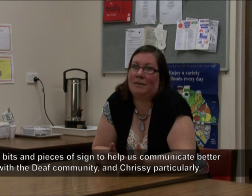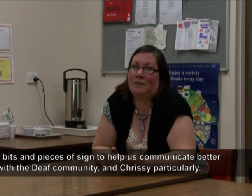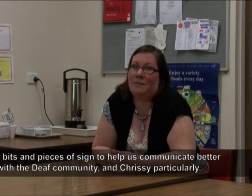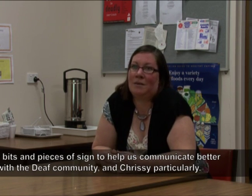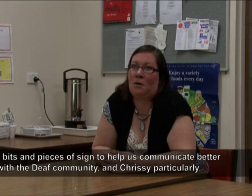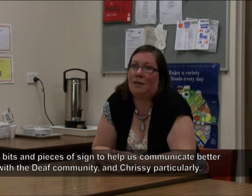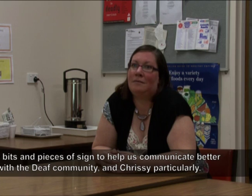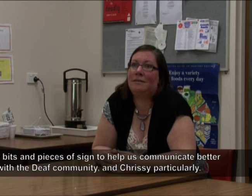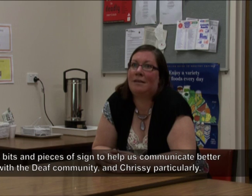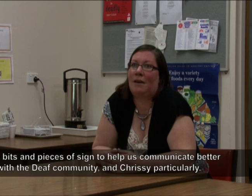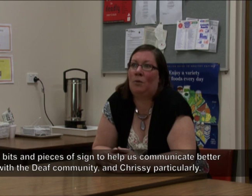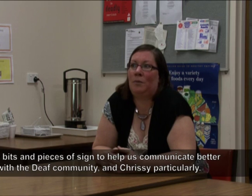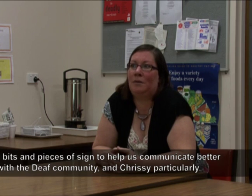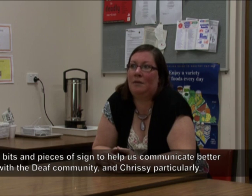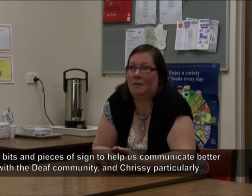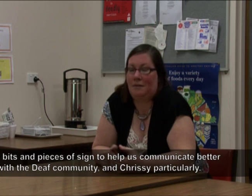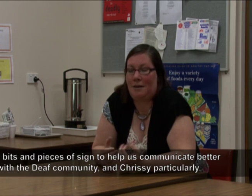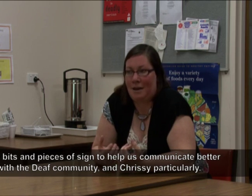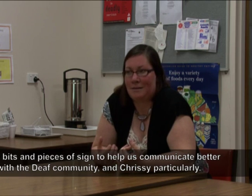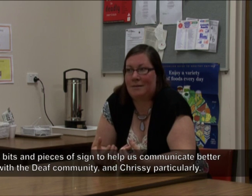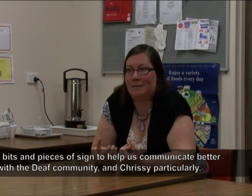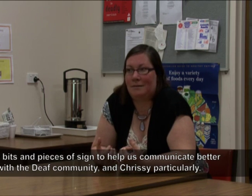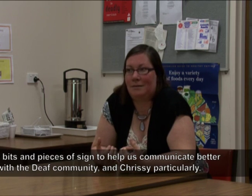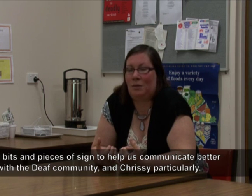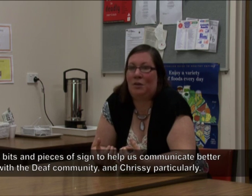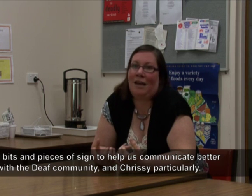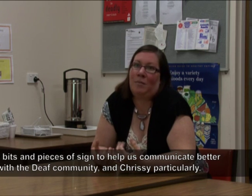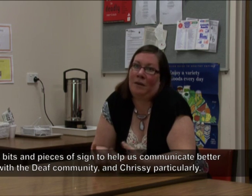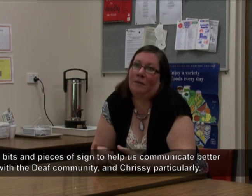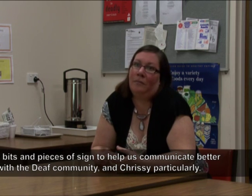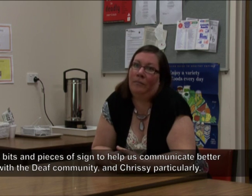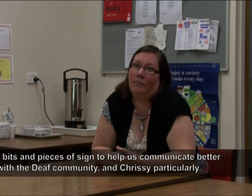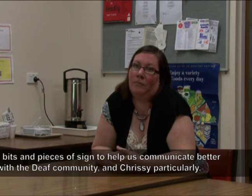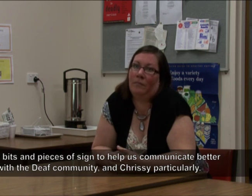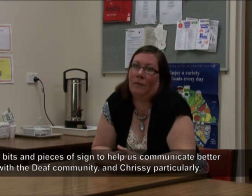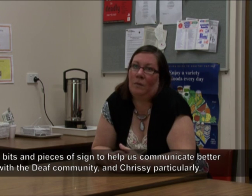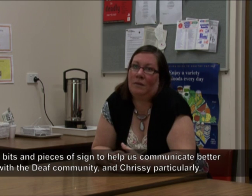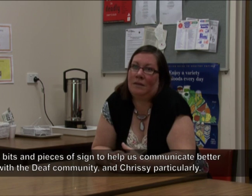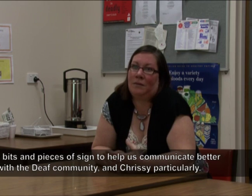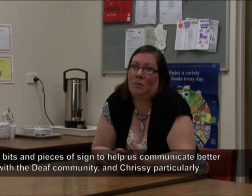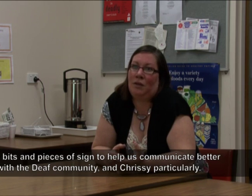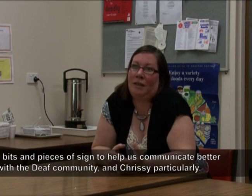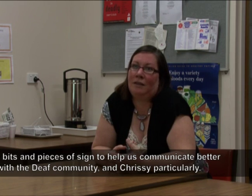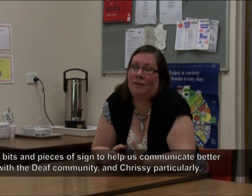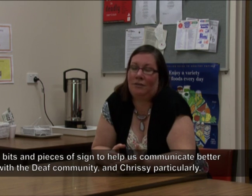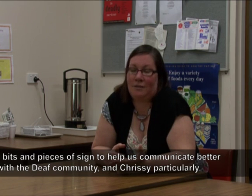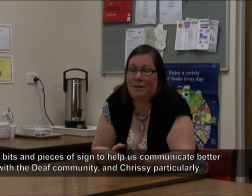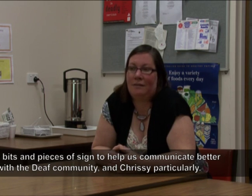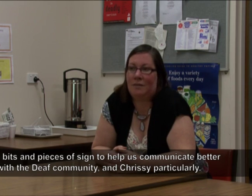of sign to help us communicate better with the deaf community and Chrissy